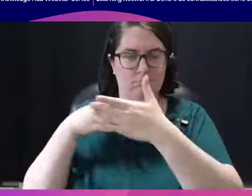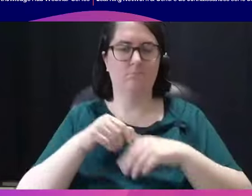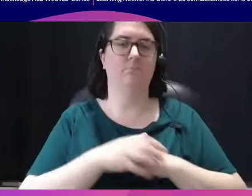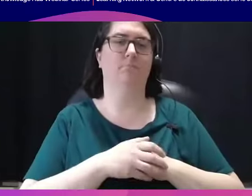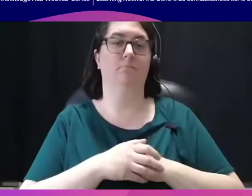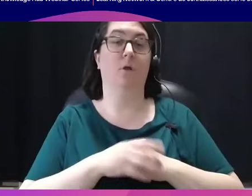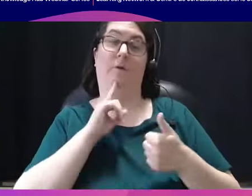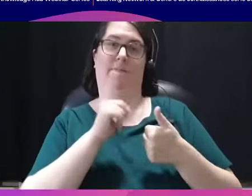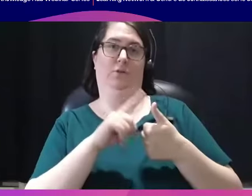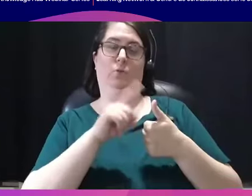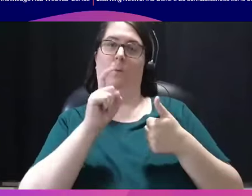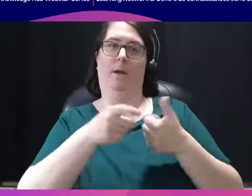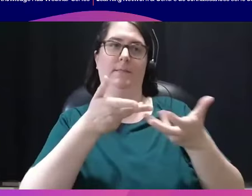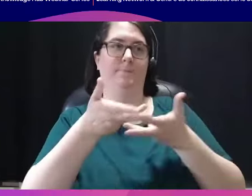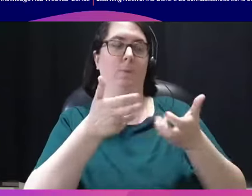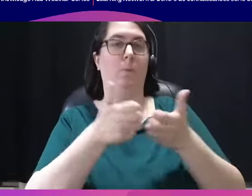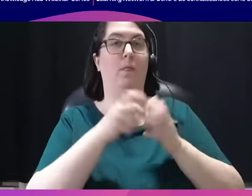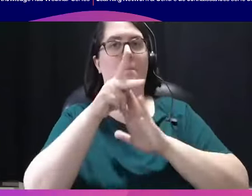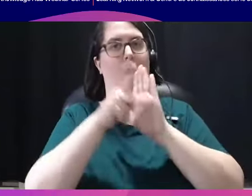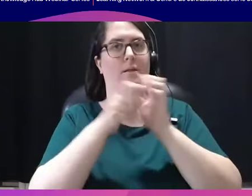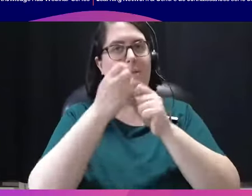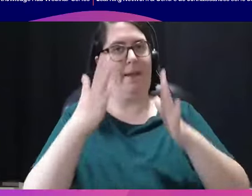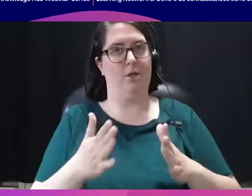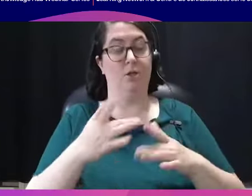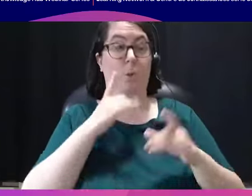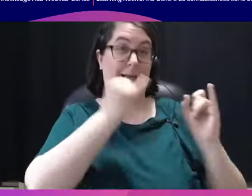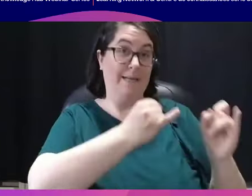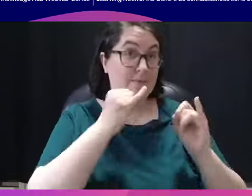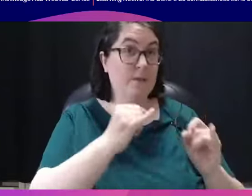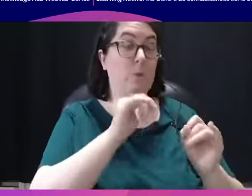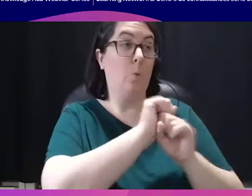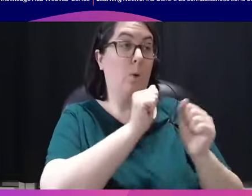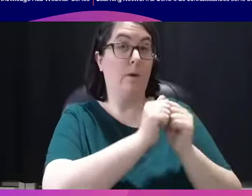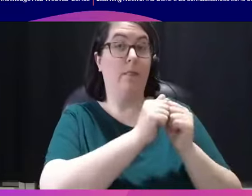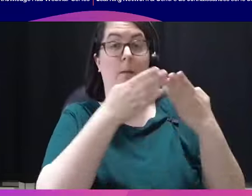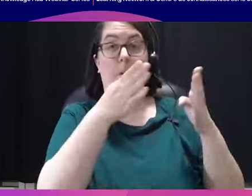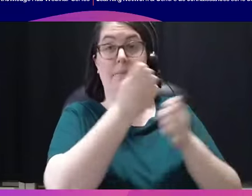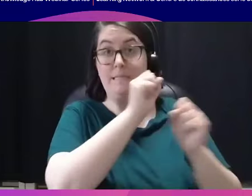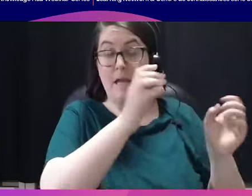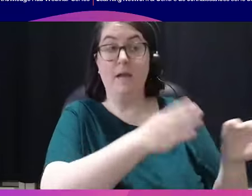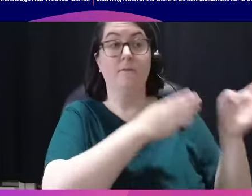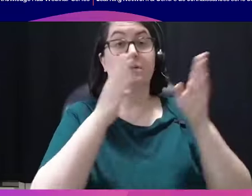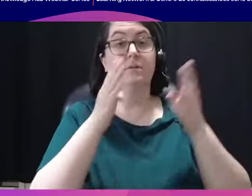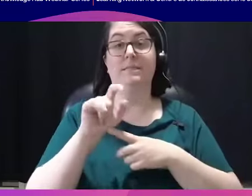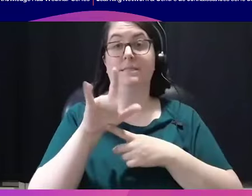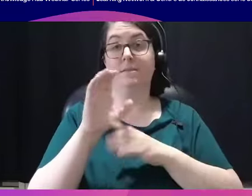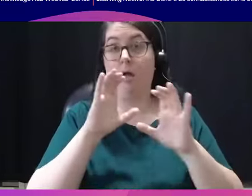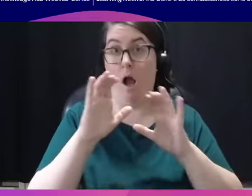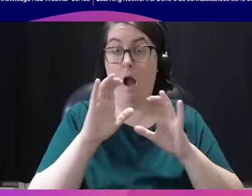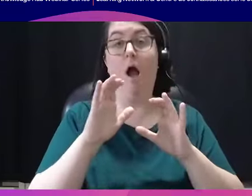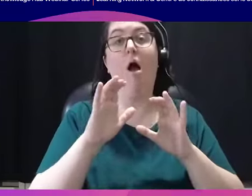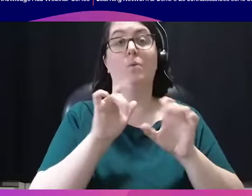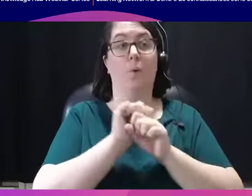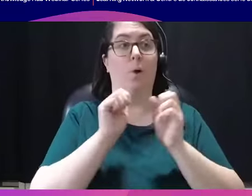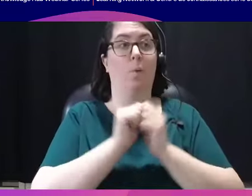engage with diverse Canadian policymakers, ranging from individuals working in public safety, telecoms regulators who work on